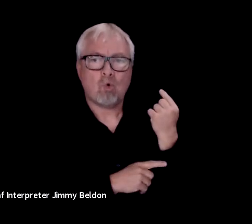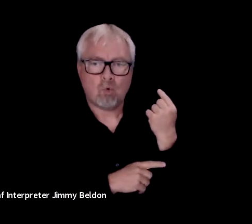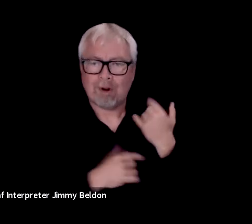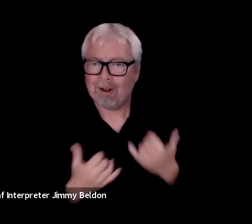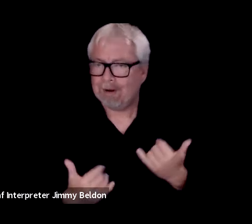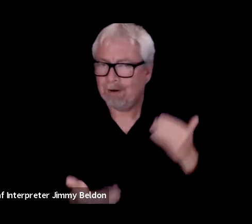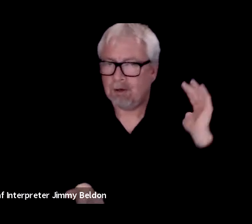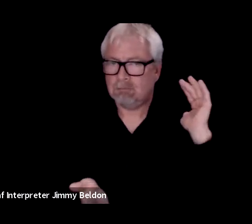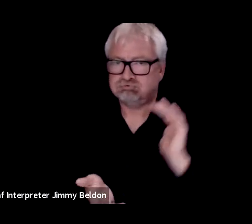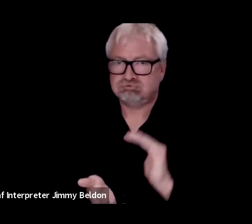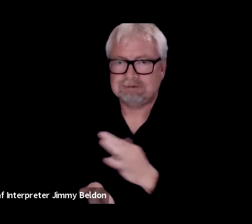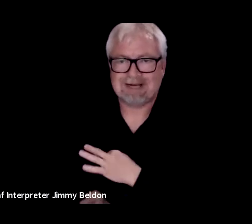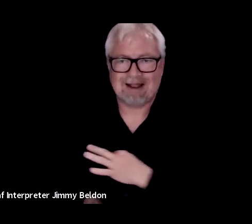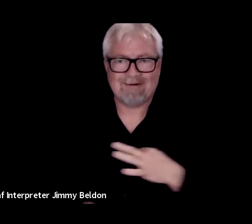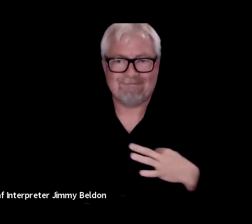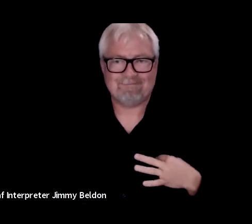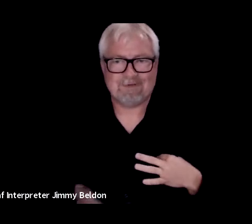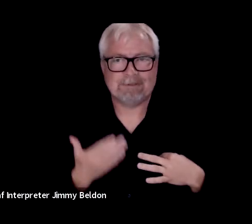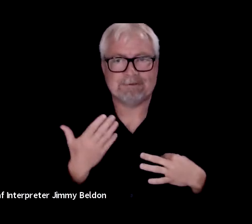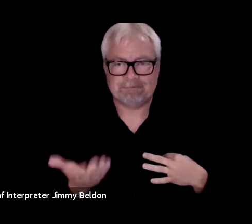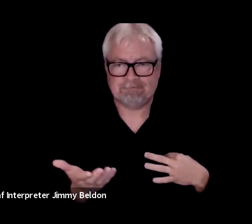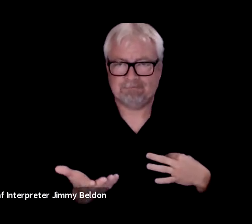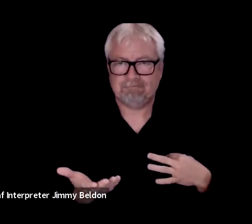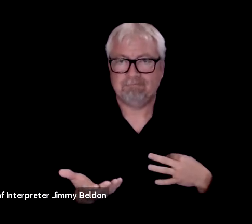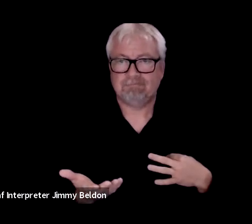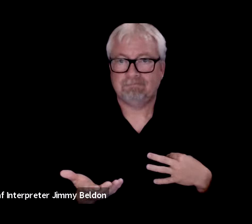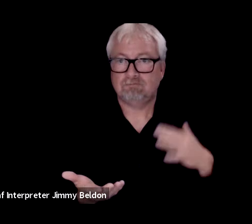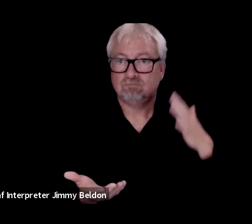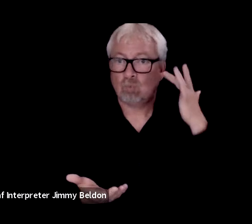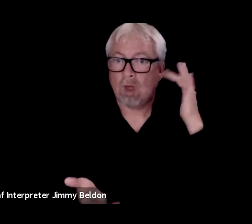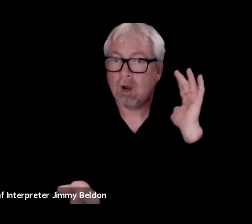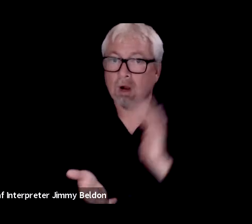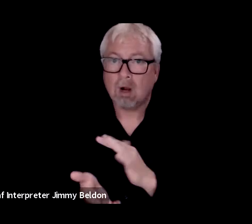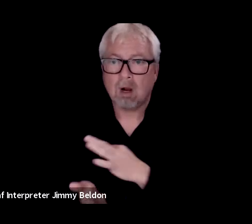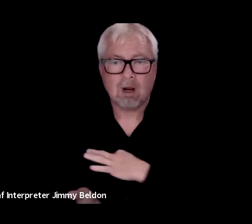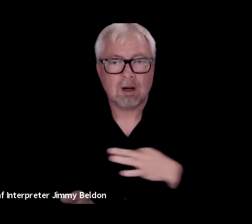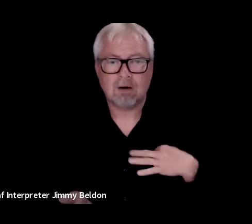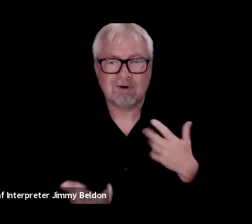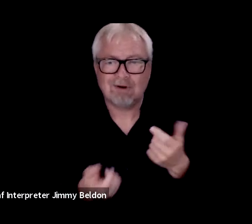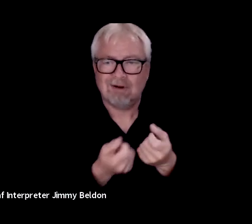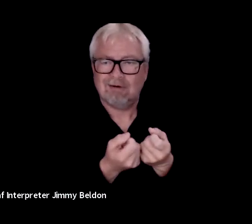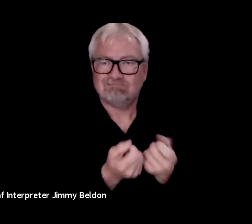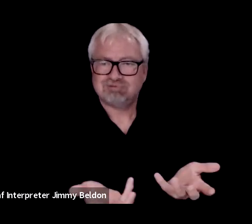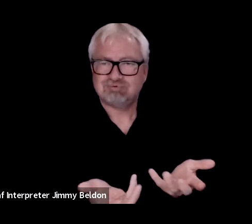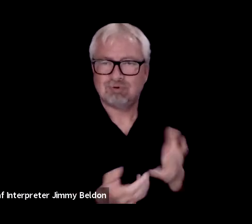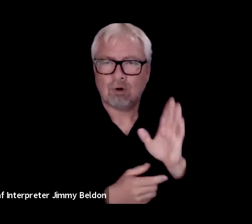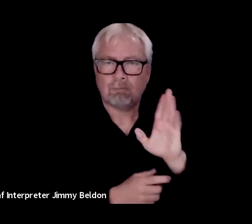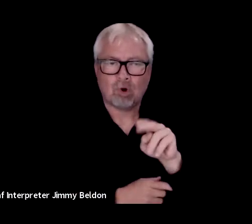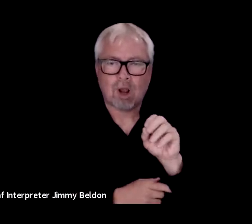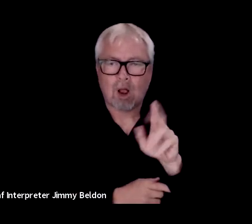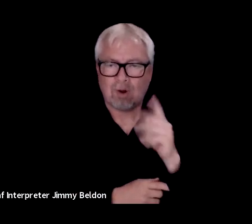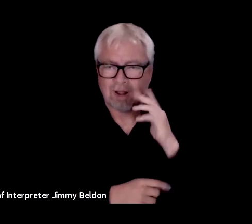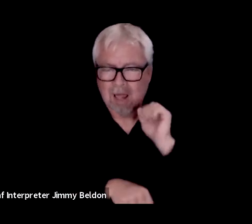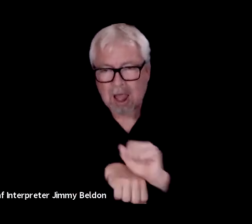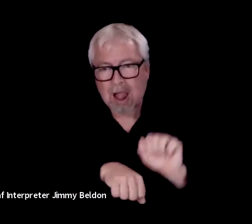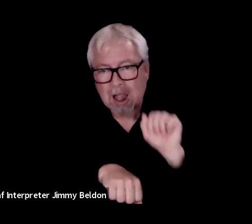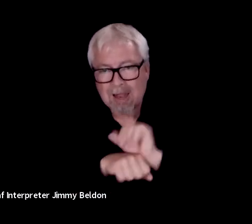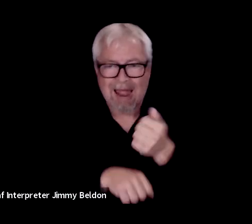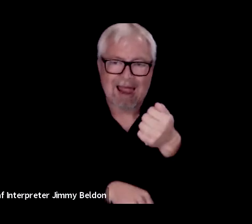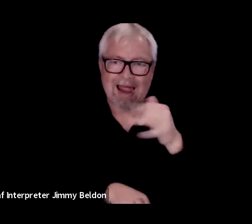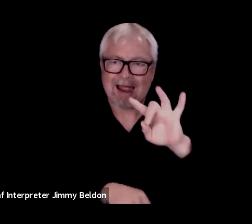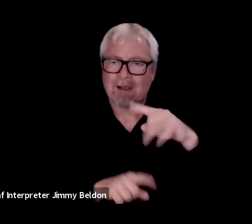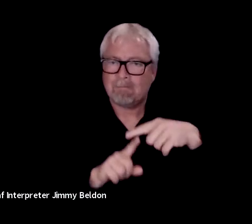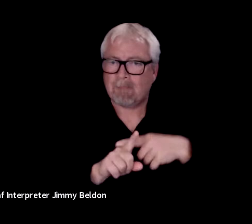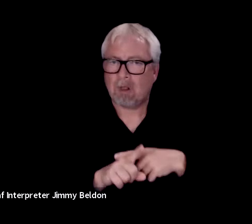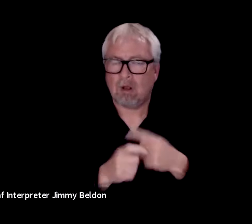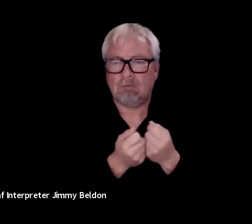the extreme stress and burnout that they've faced for over 18 months now. It's important that we all realize just what incredible